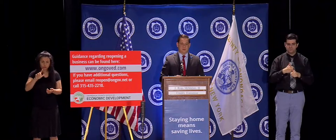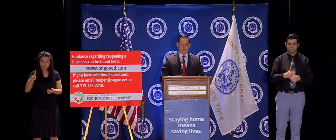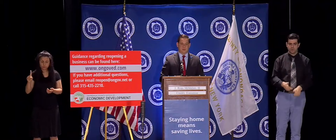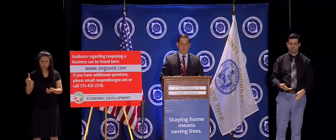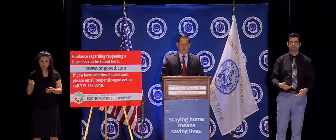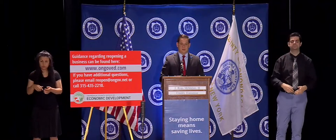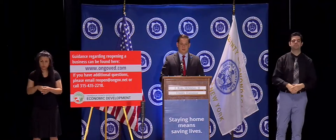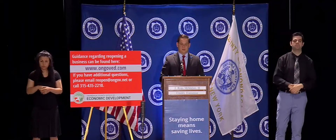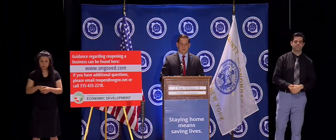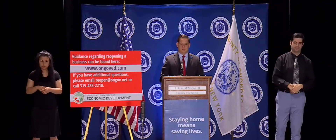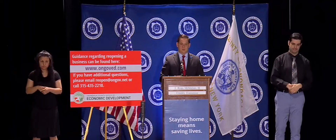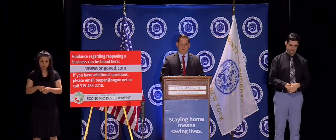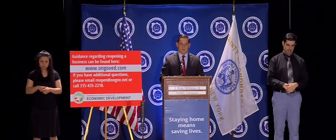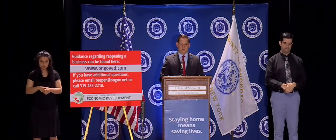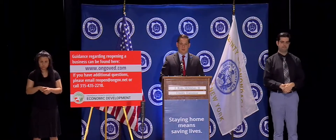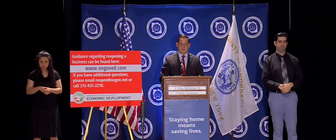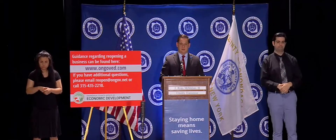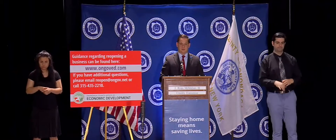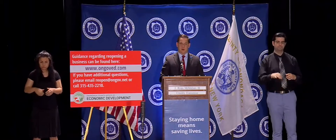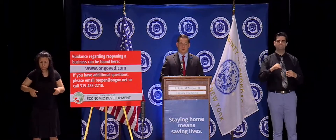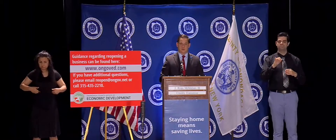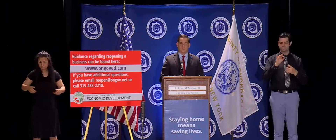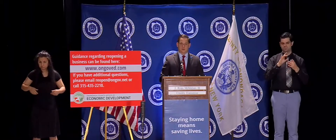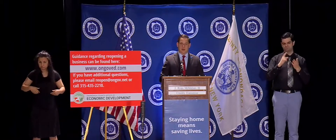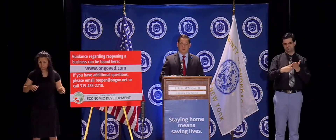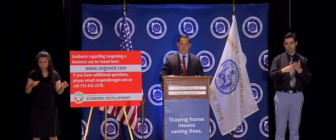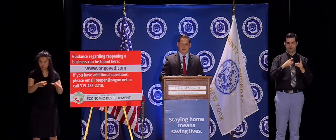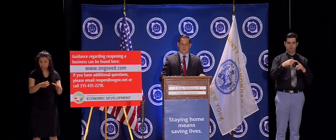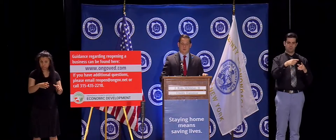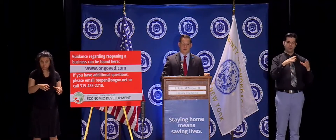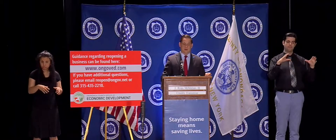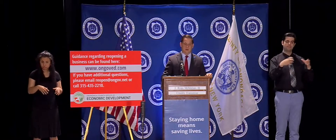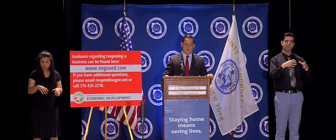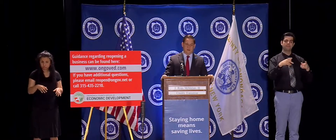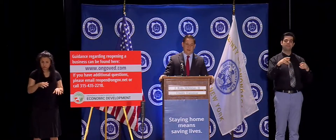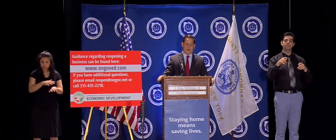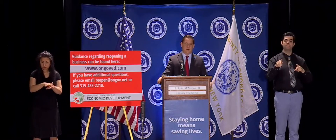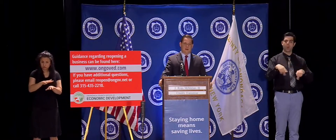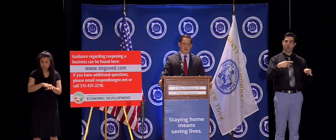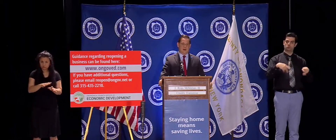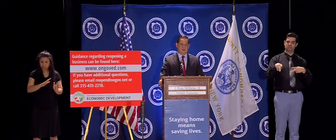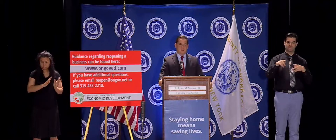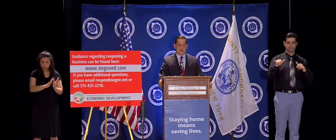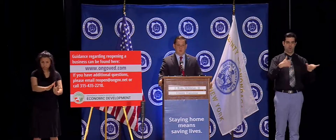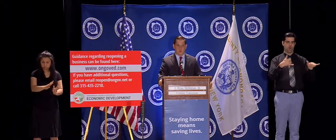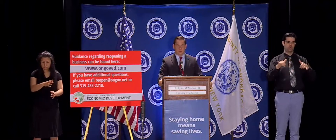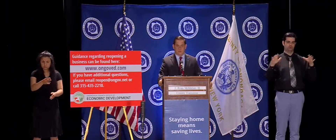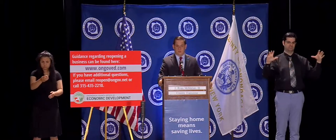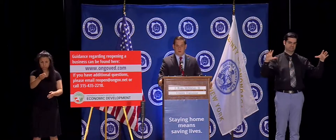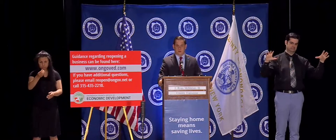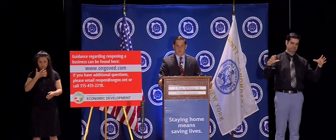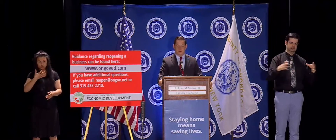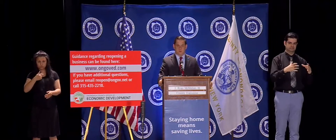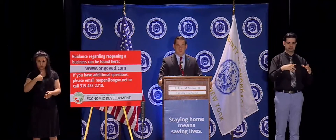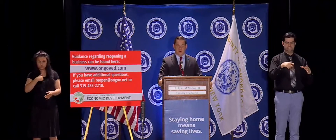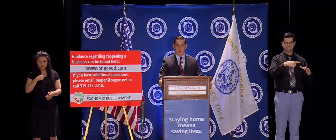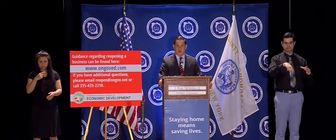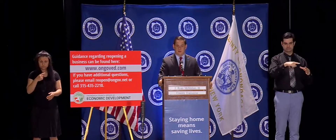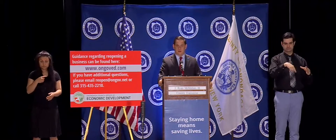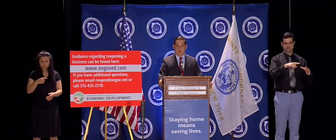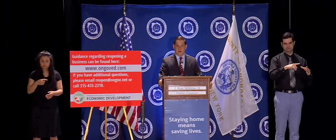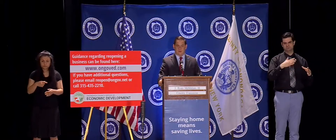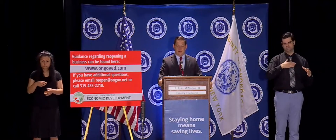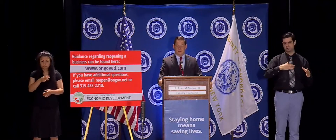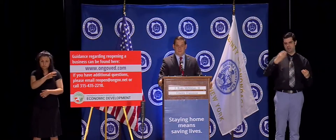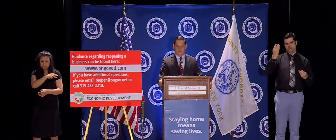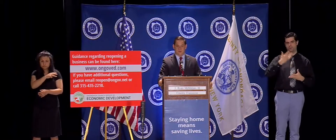nature, certainly those represent these large social gatherings. We need to hear about that. Like any rule, people break rules. People jaywalk